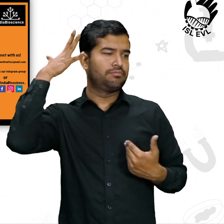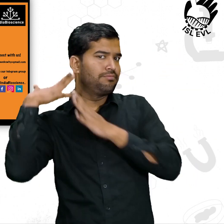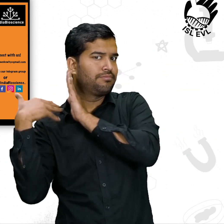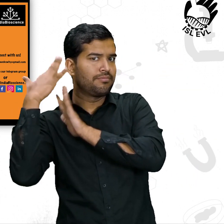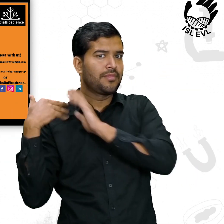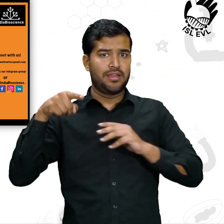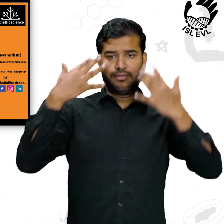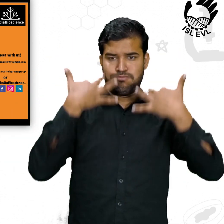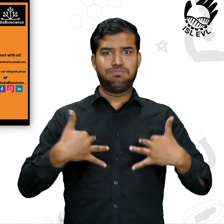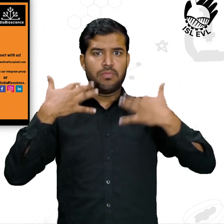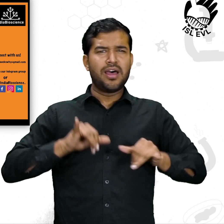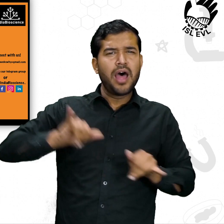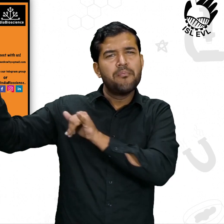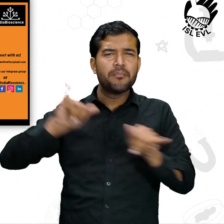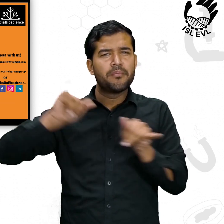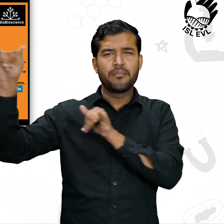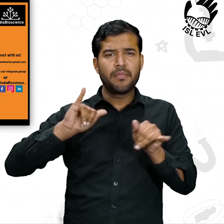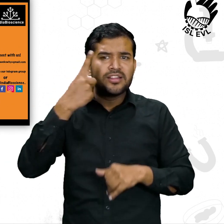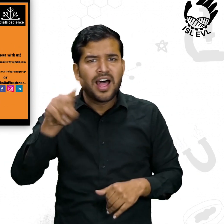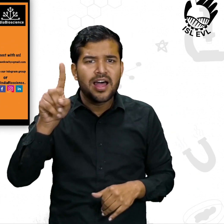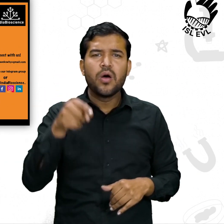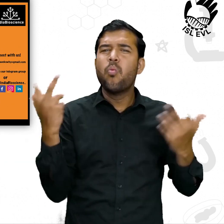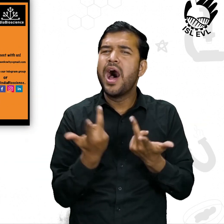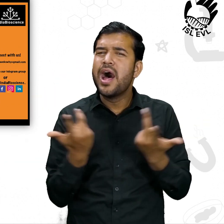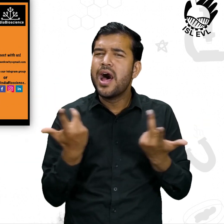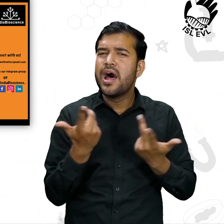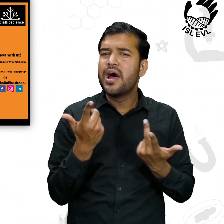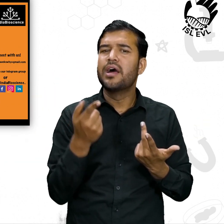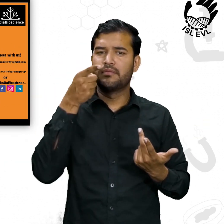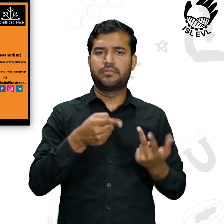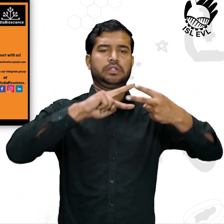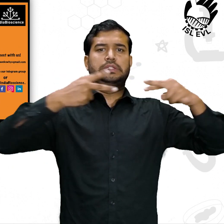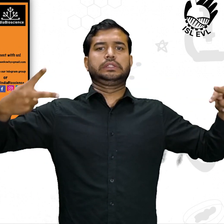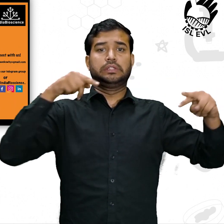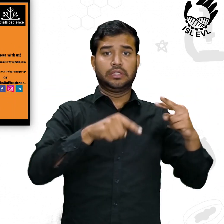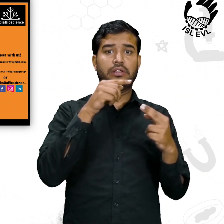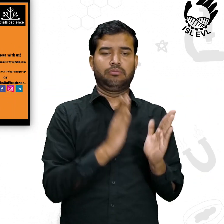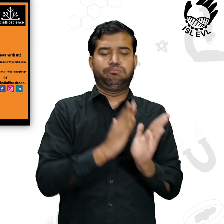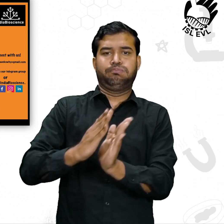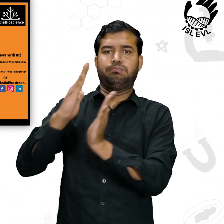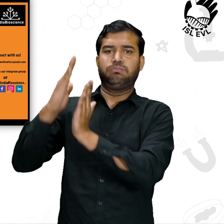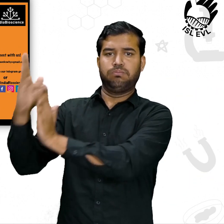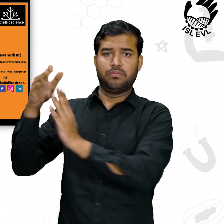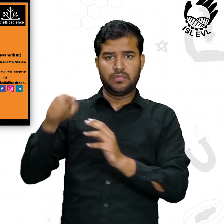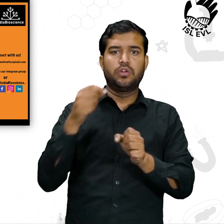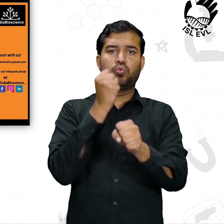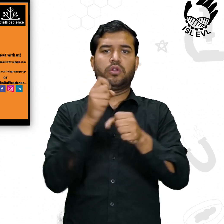of genes? Yes, Utsuka, it is because of genes. There are a lot of genes in every cell of an organism's